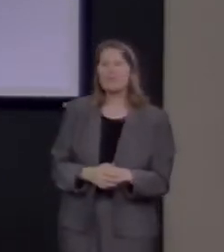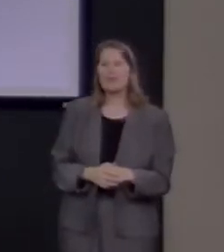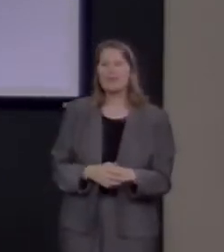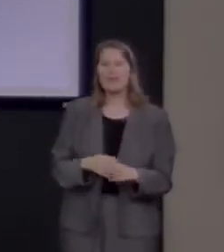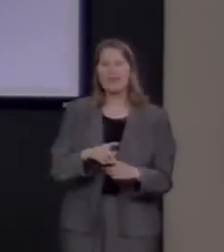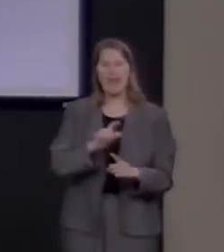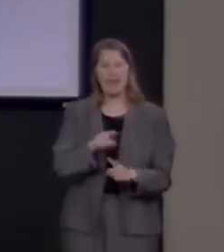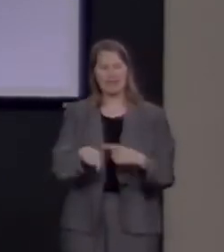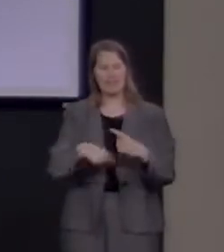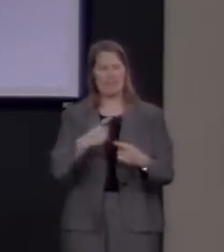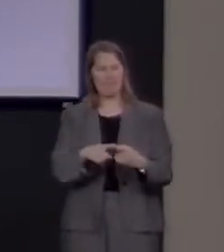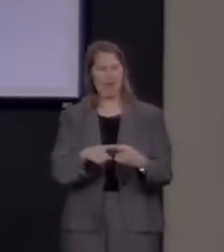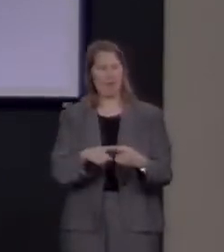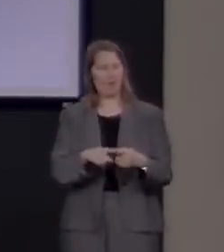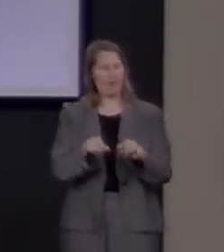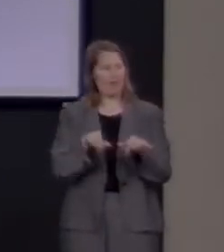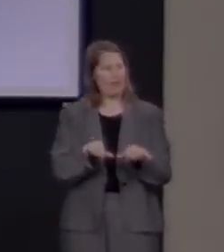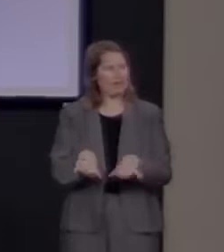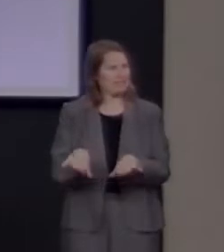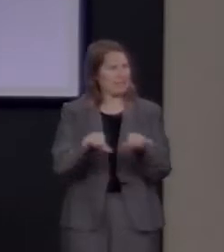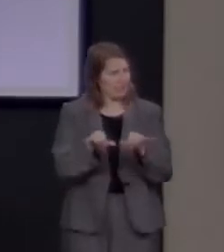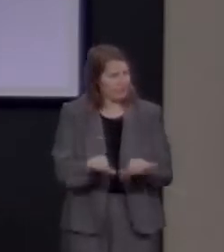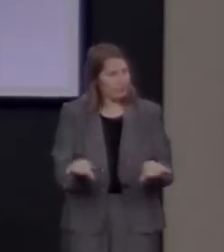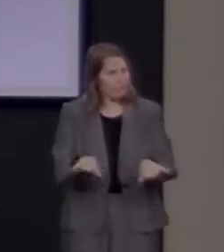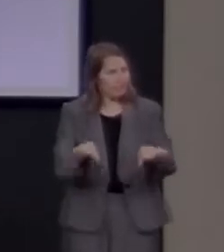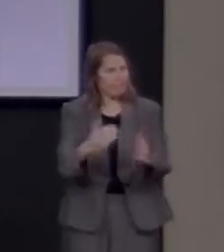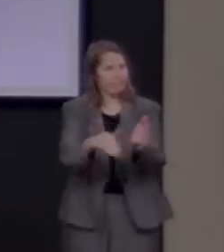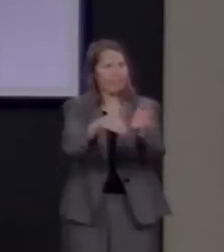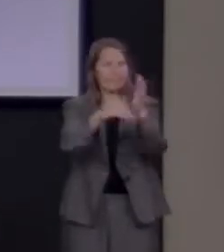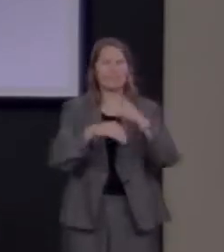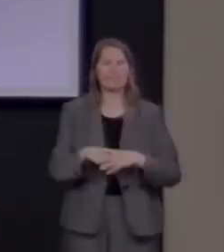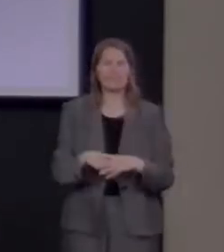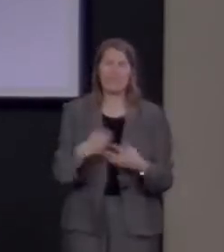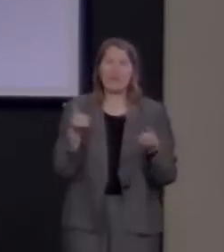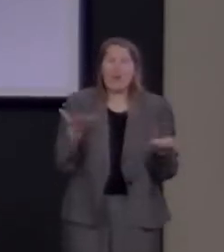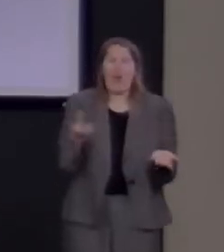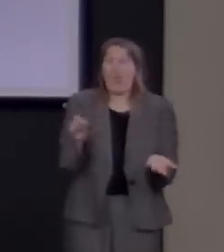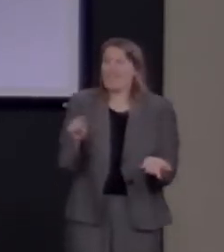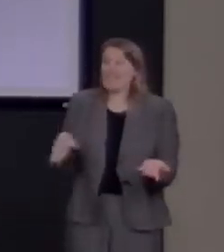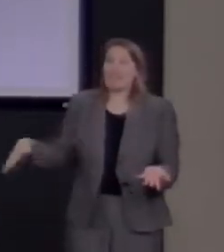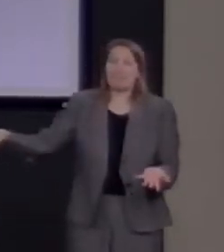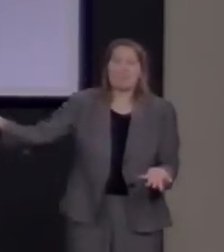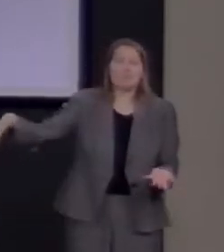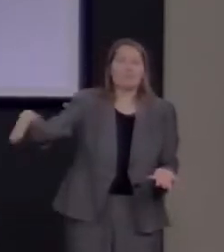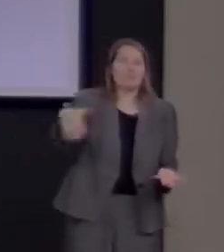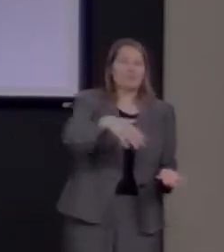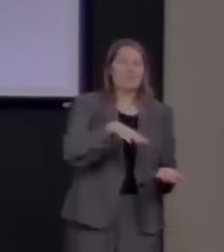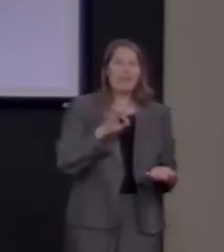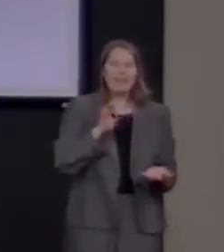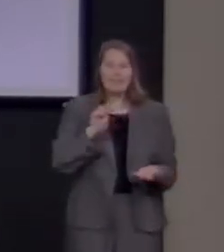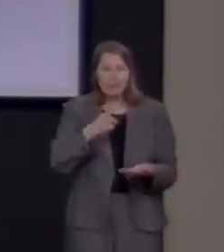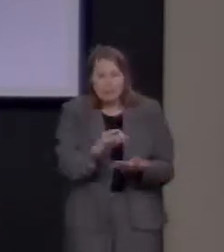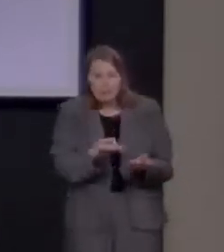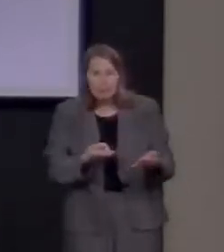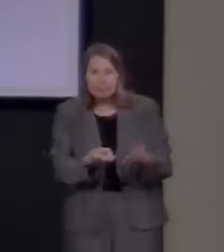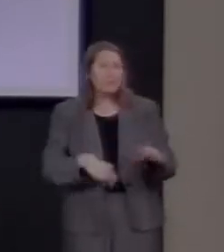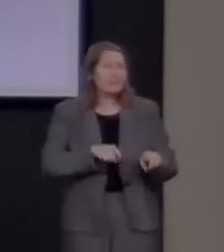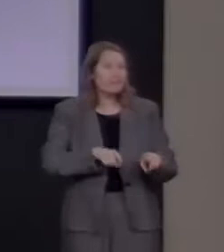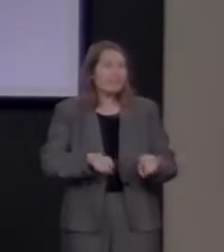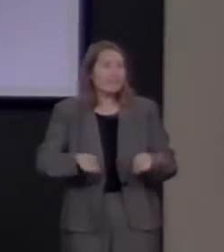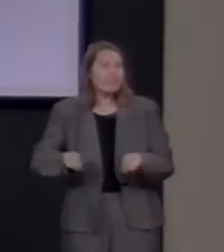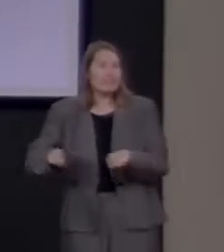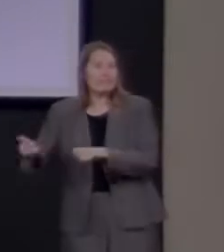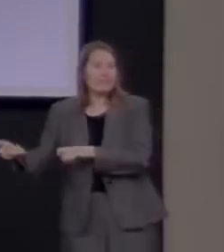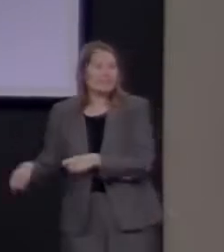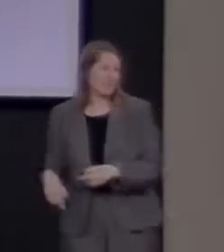to ask about the consistency of our findings, because we're generating a lot of data, especially with functional magnetic resonance imaging. There's been